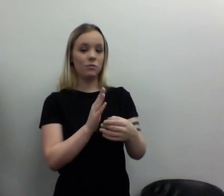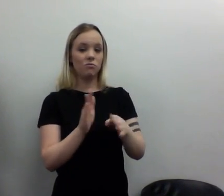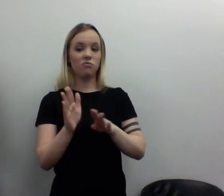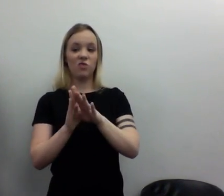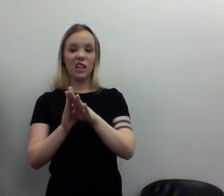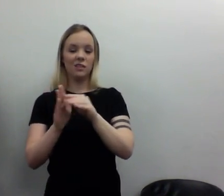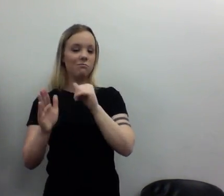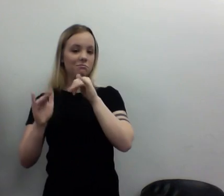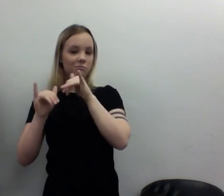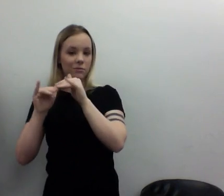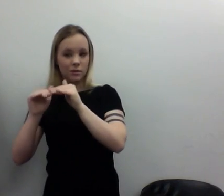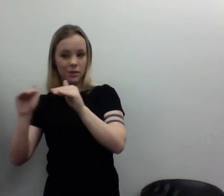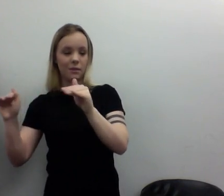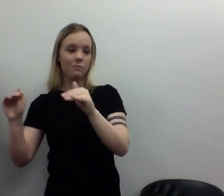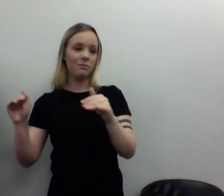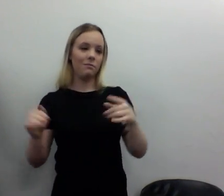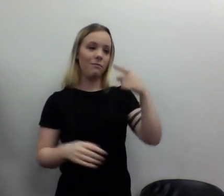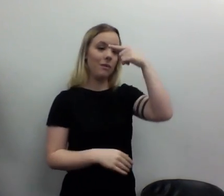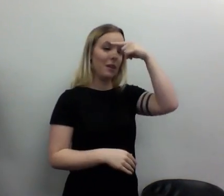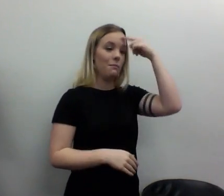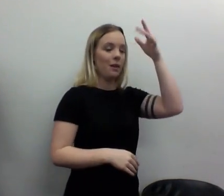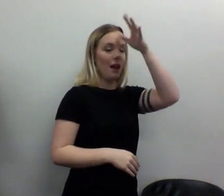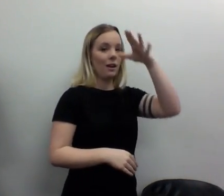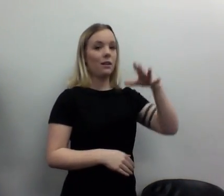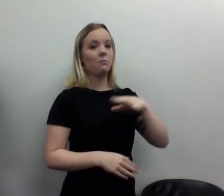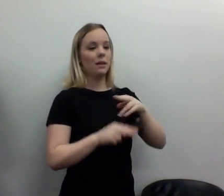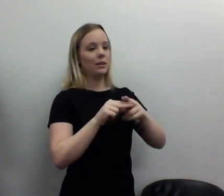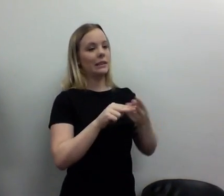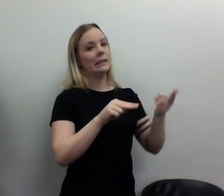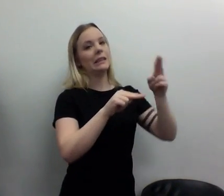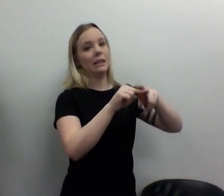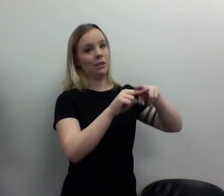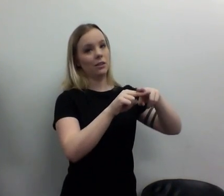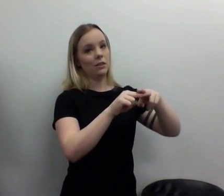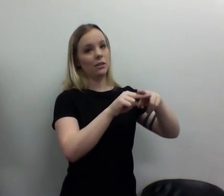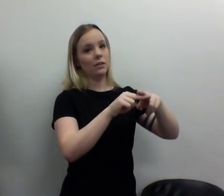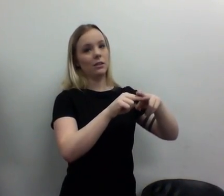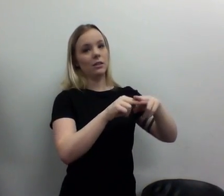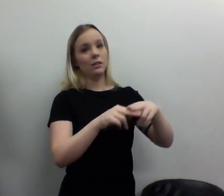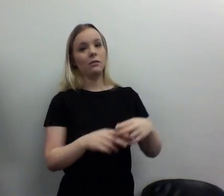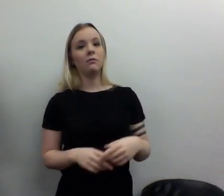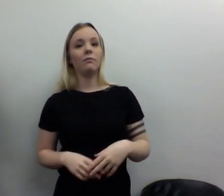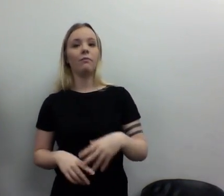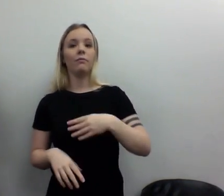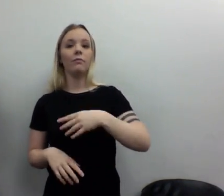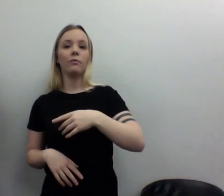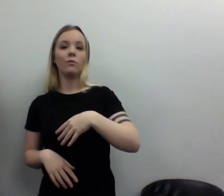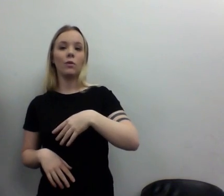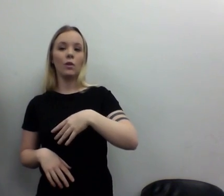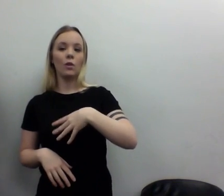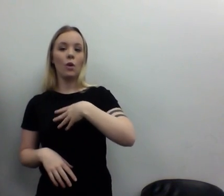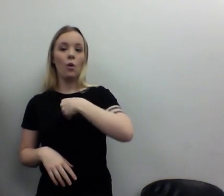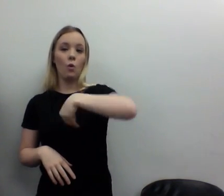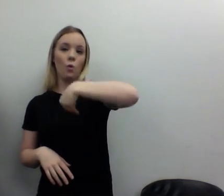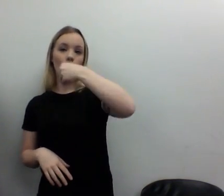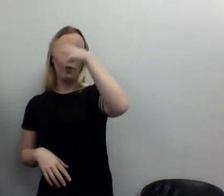offender homicide rate increased very slightly. The white male homicide homicide rate increased